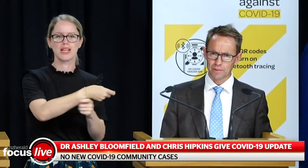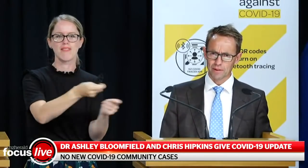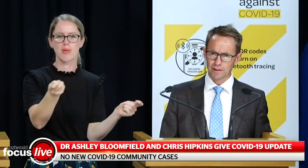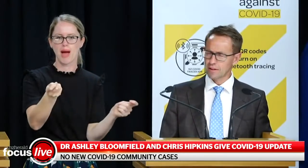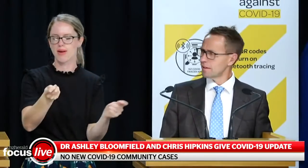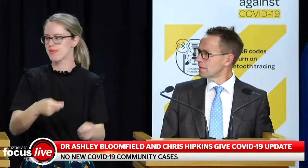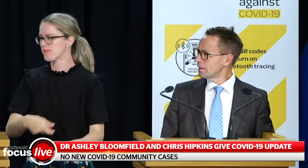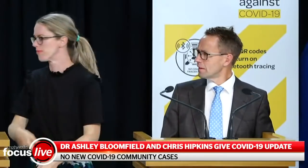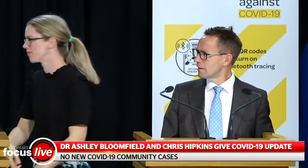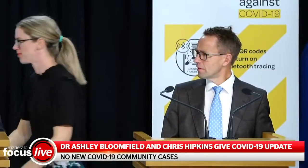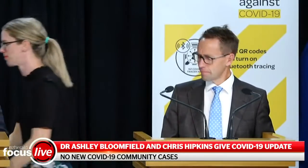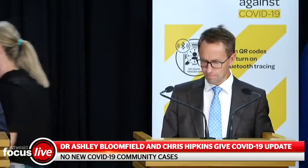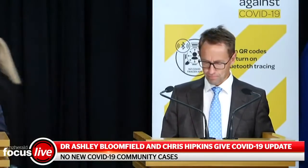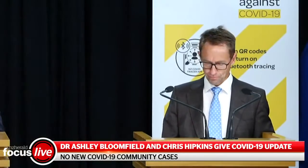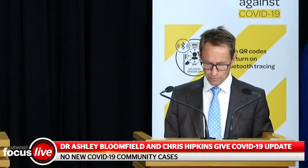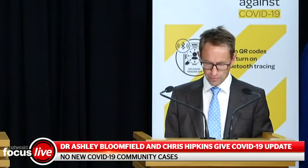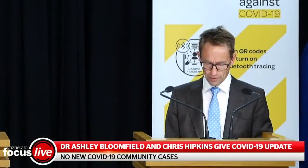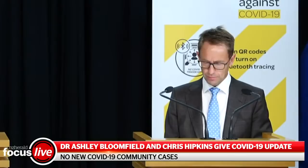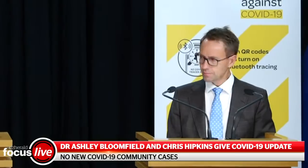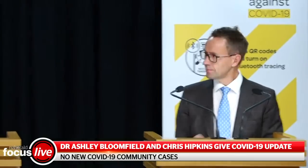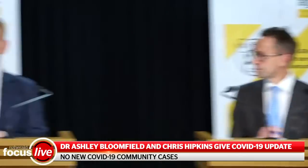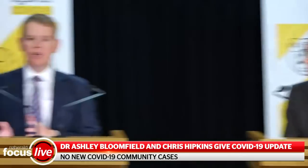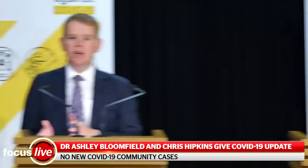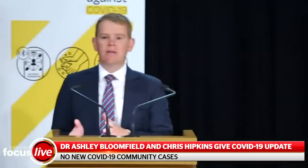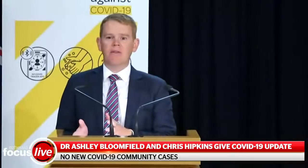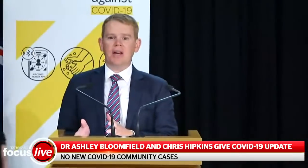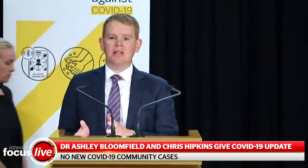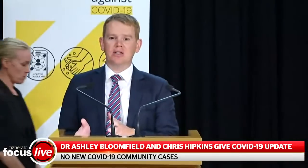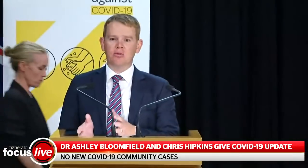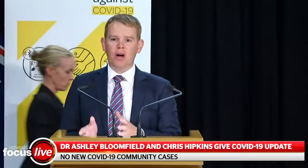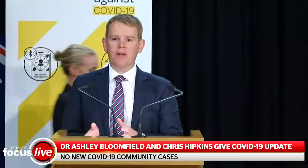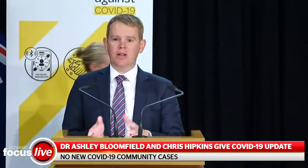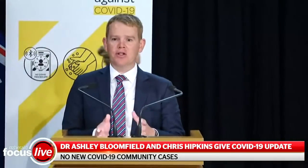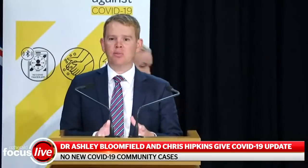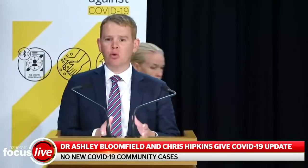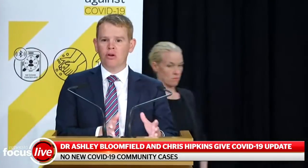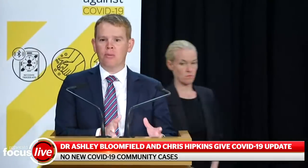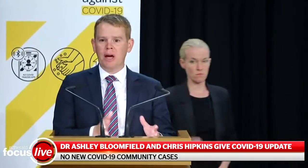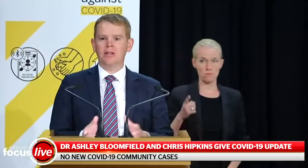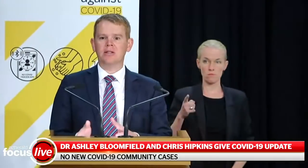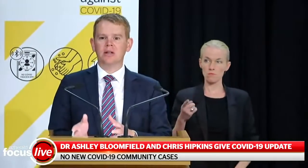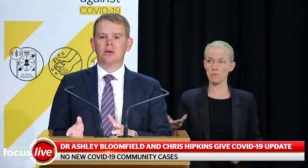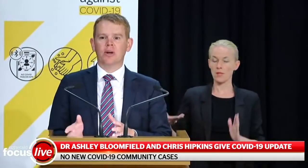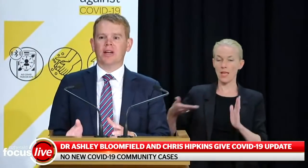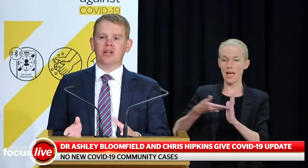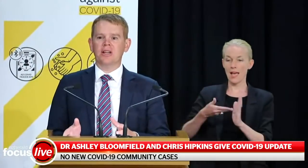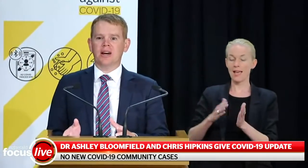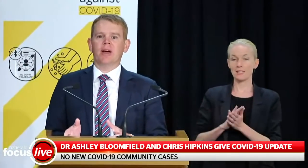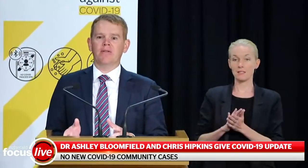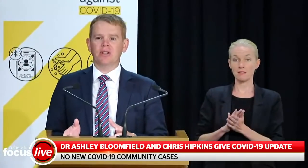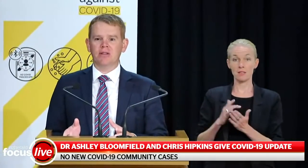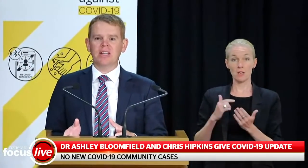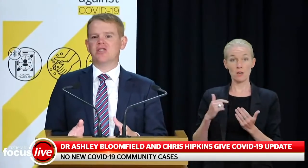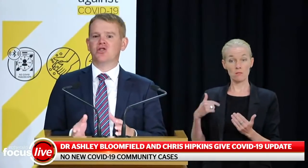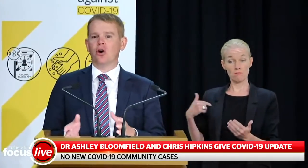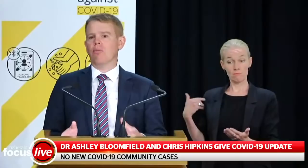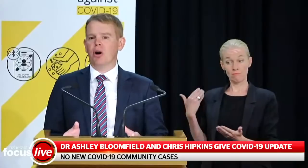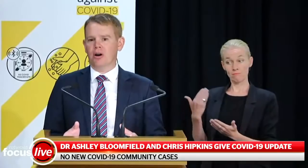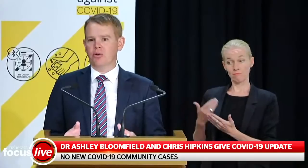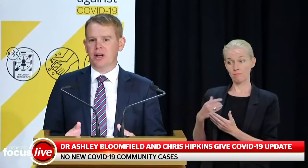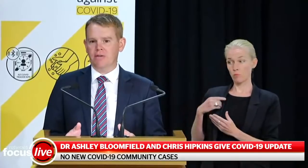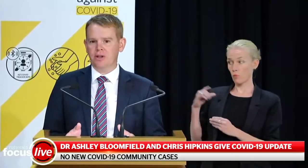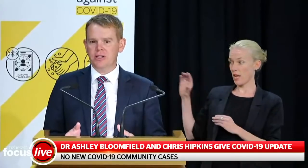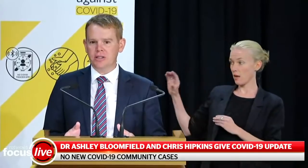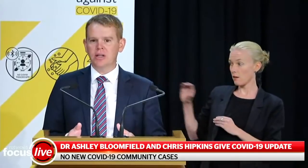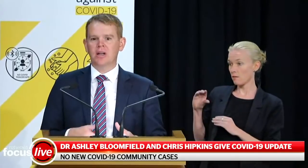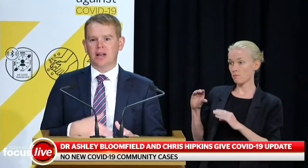of the advantages of the approach we've been able to take with Pfizer is by having vaccines arriving in the smaller amounts, we actually end up having less